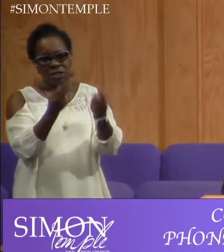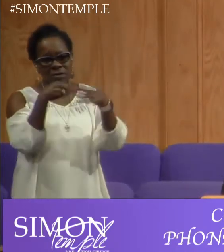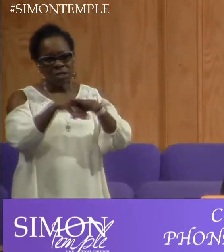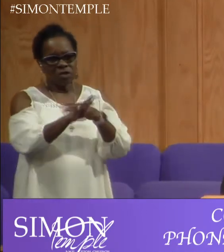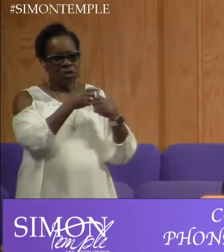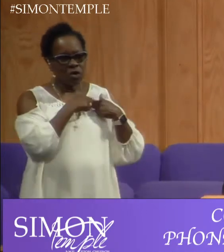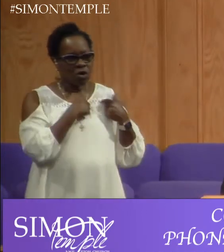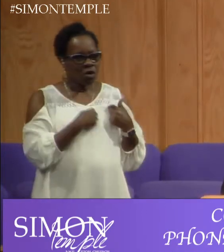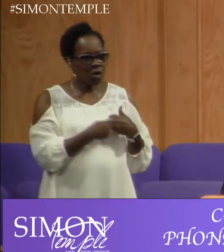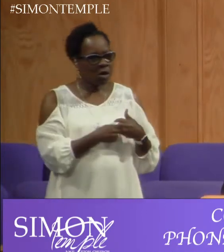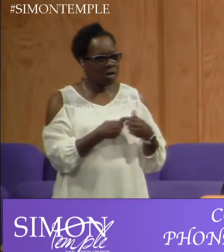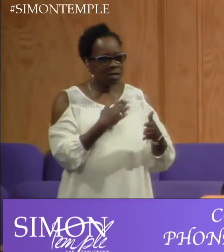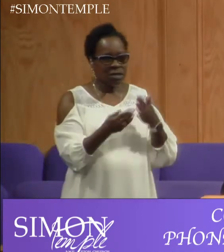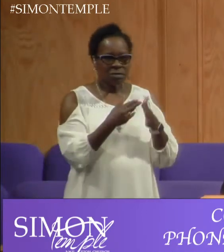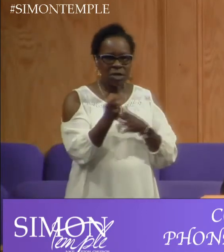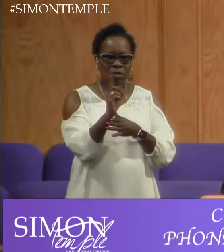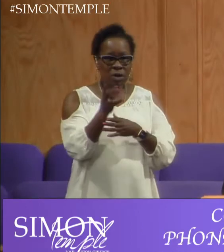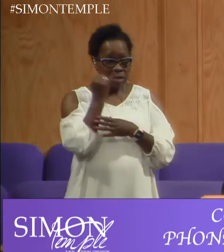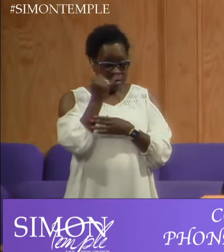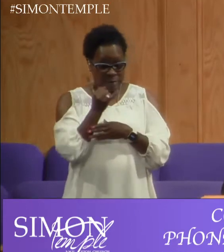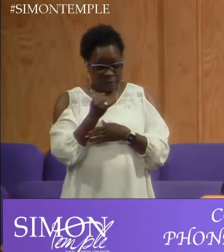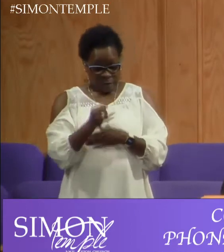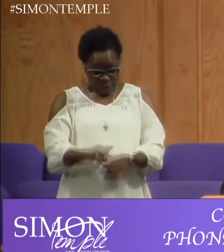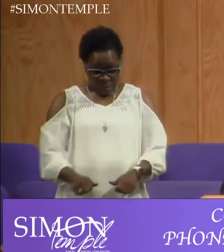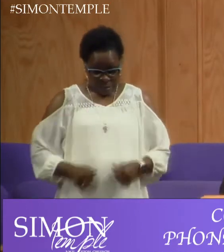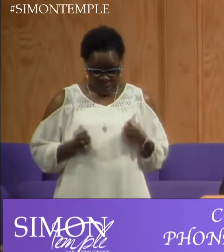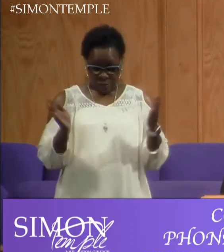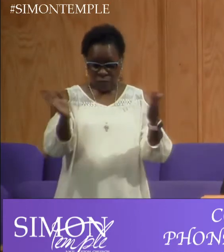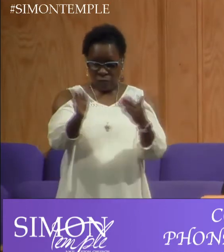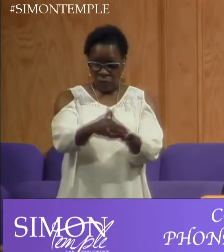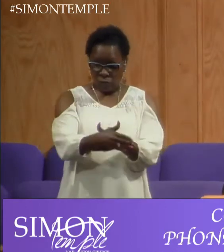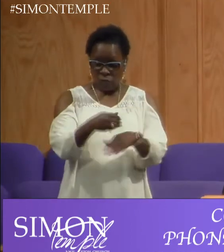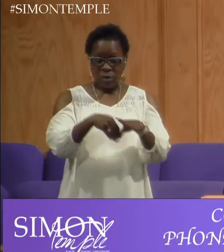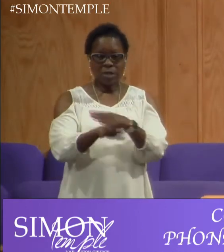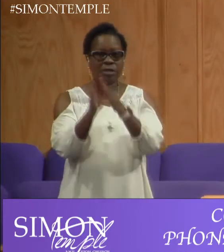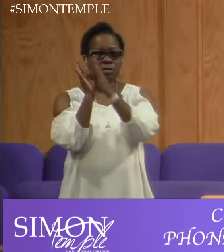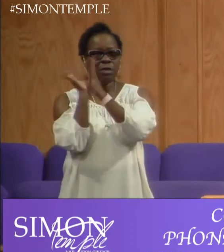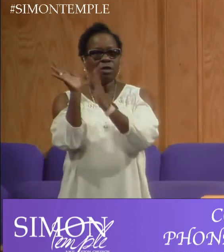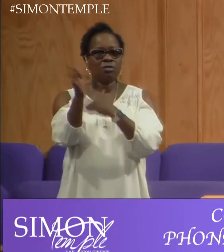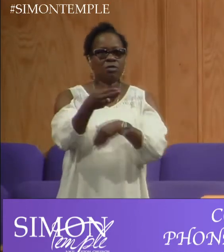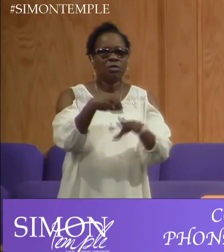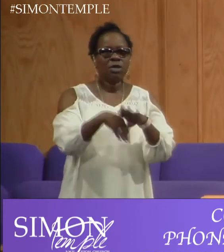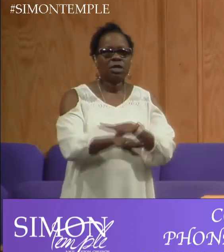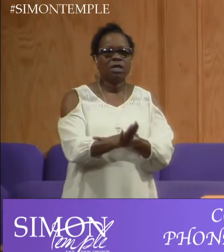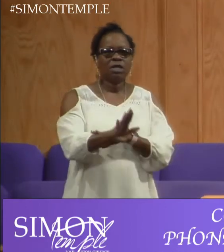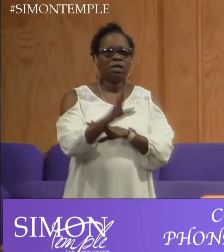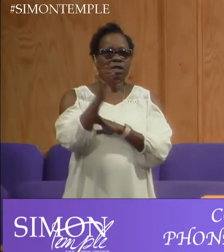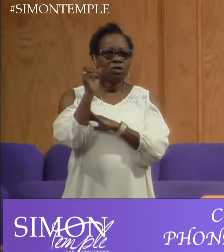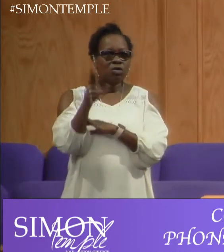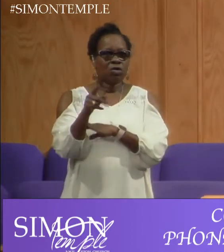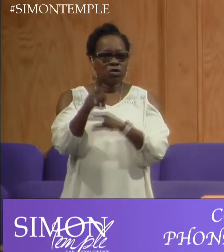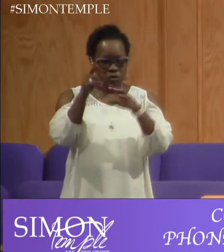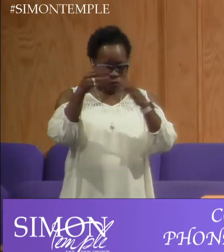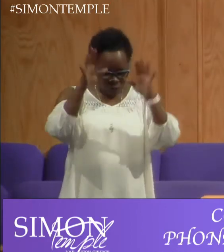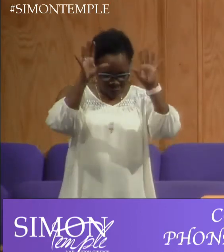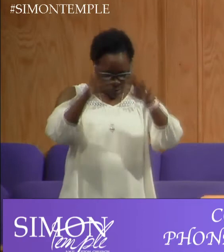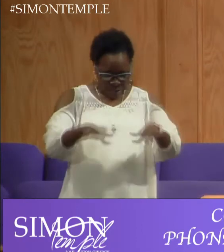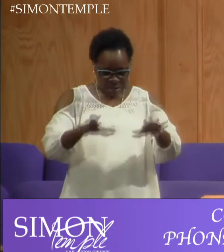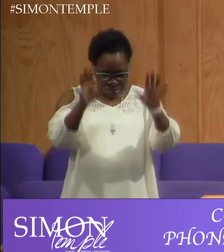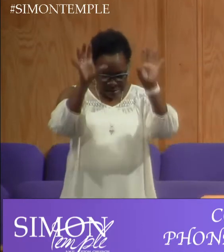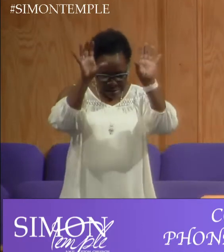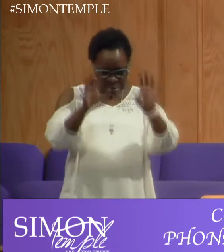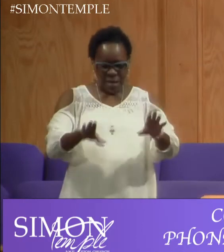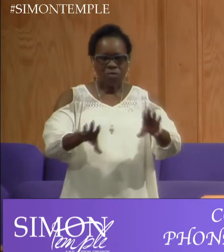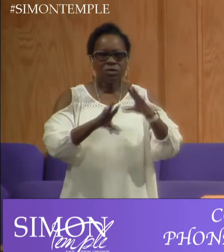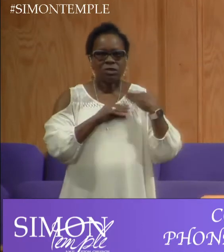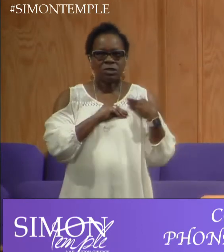room, if you're in your bedroom, if you are on the porch, if you are in the car, you can receive Jesus right now. And if you received